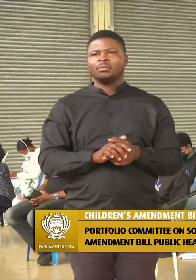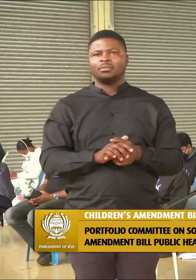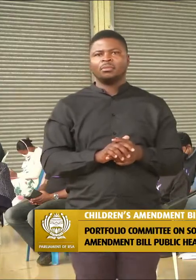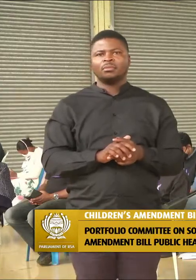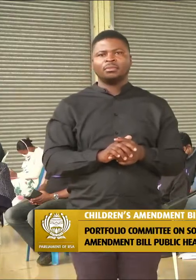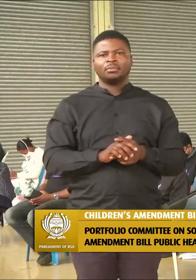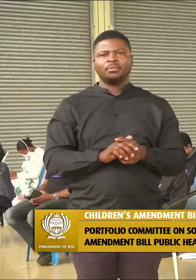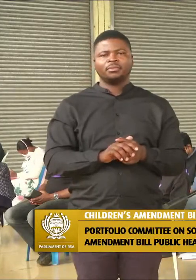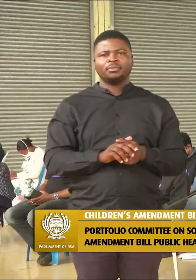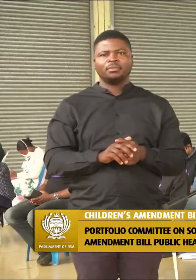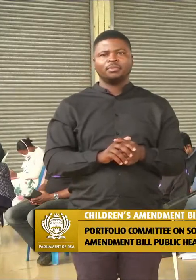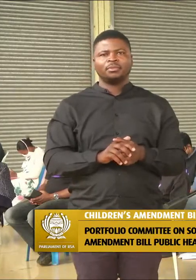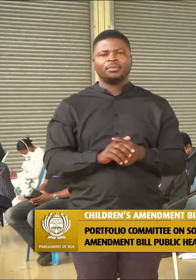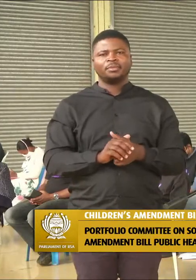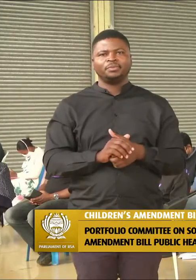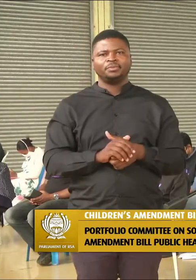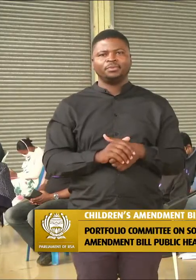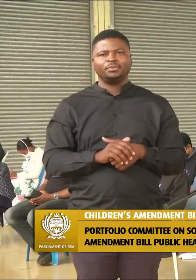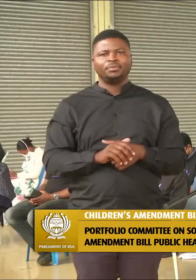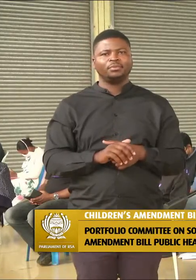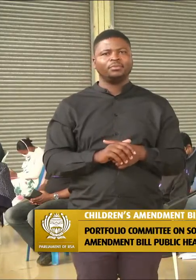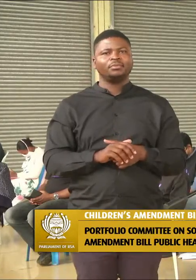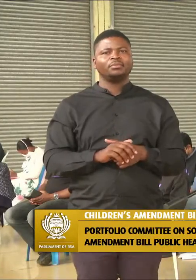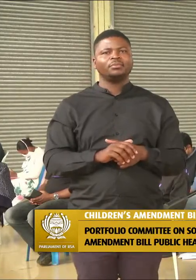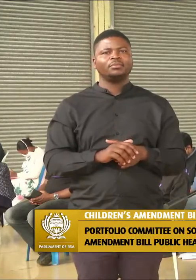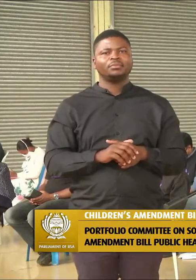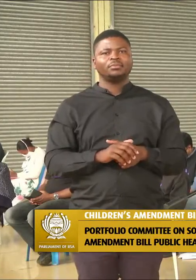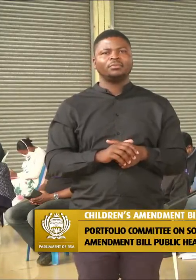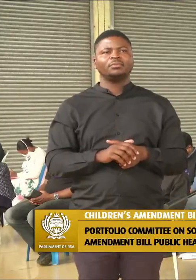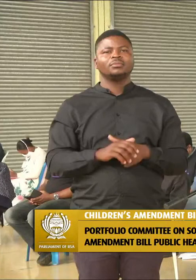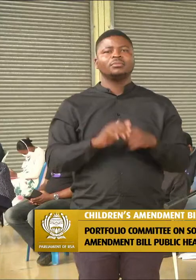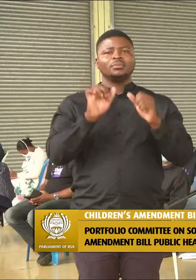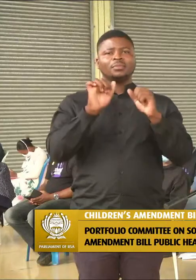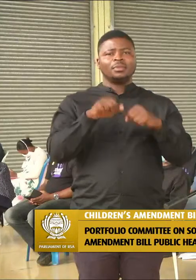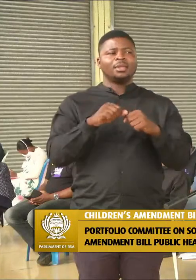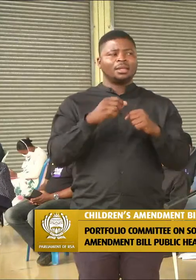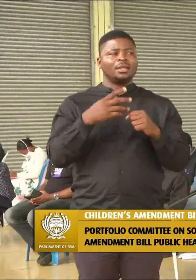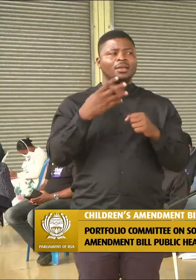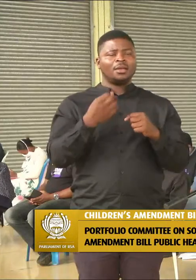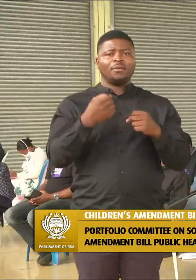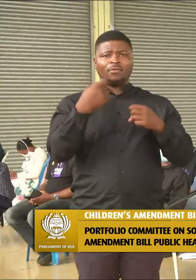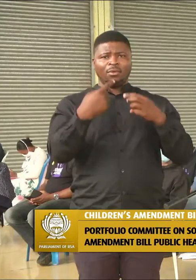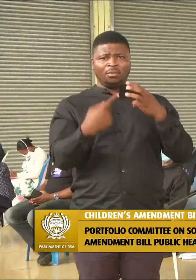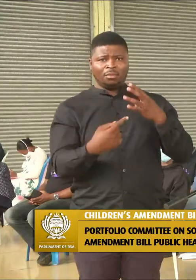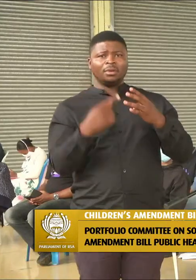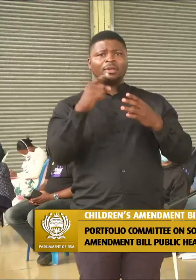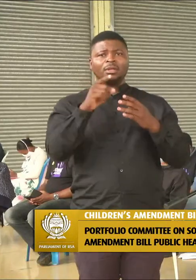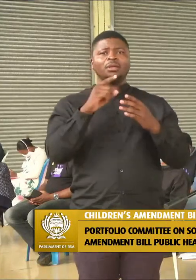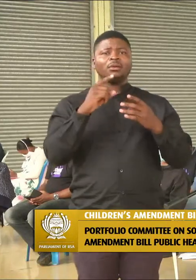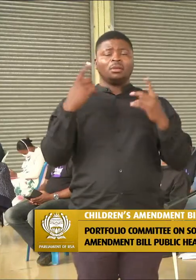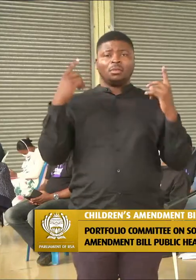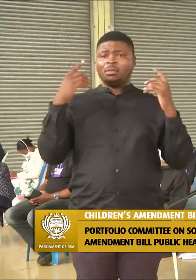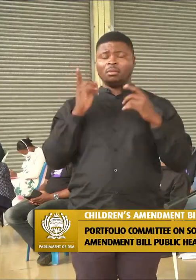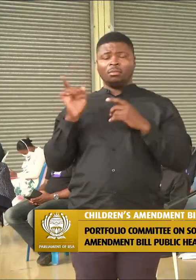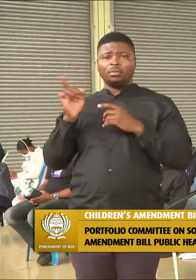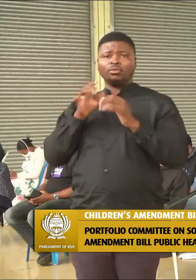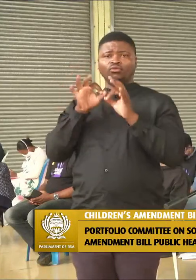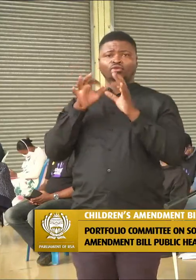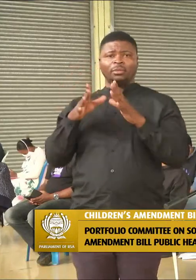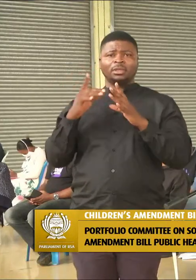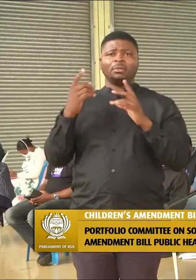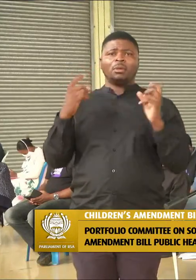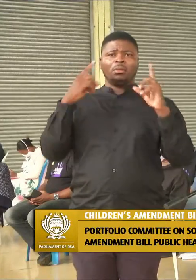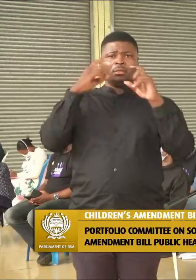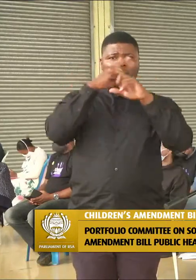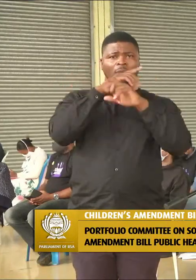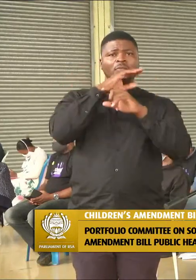Oh, ngoba vela kusekuningi bengizama ukuthi ngihlanganise uDSD no Department of Education. So